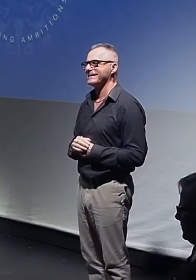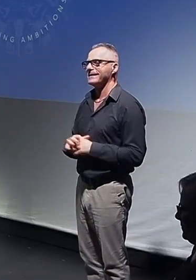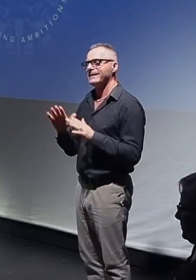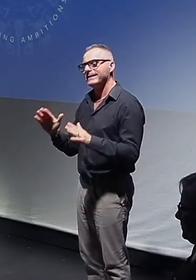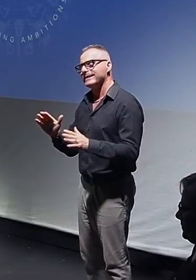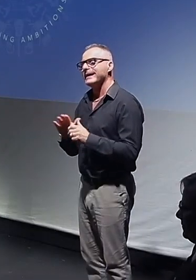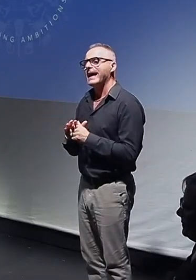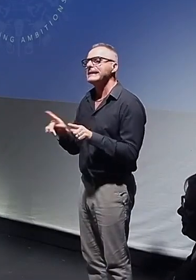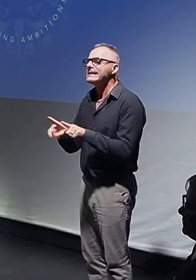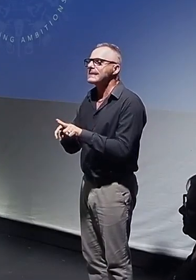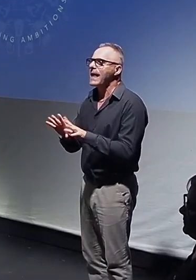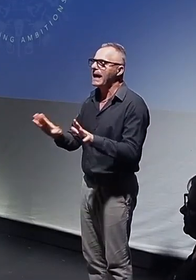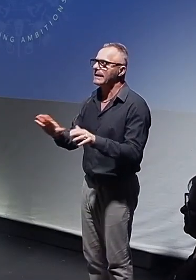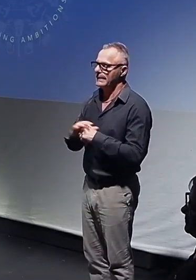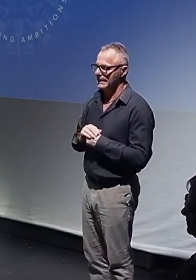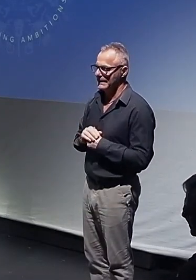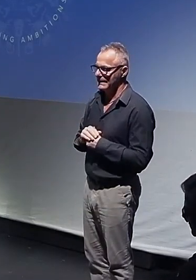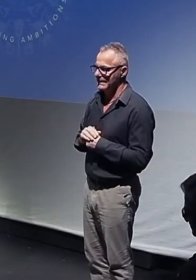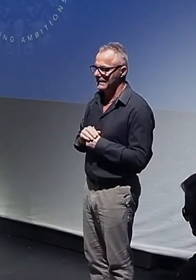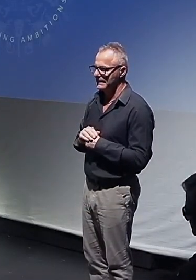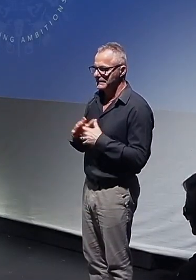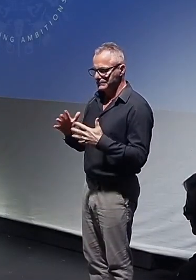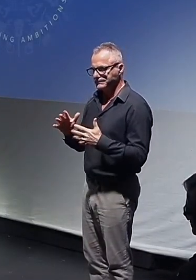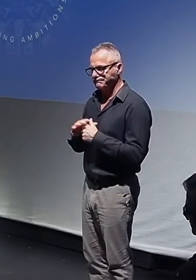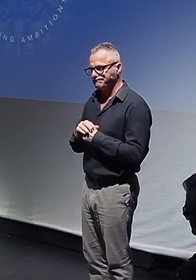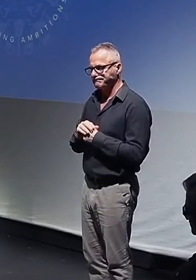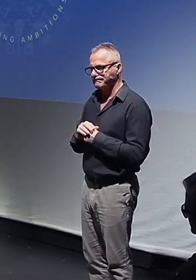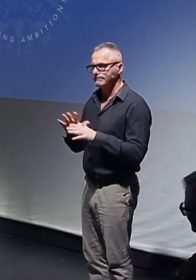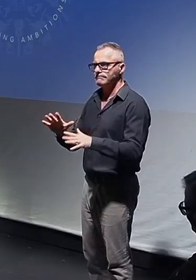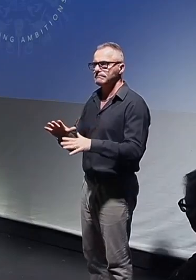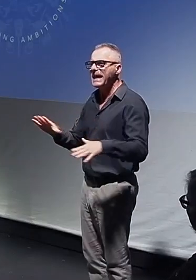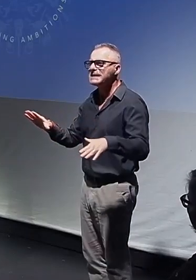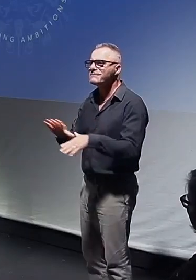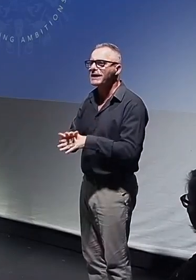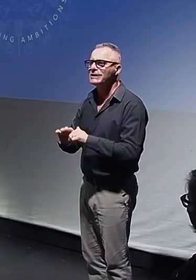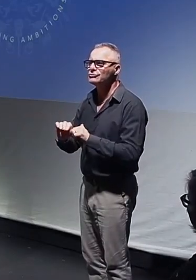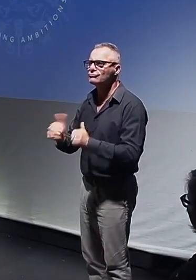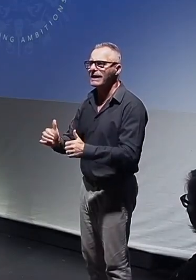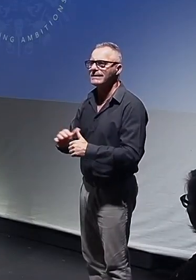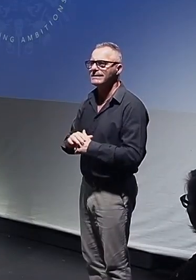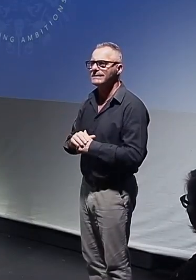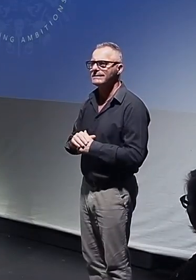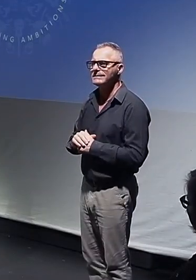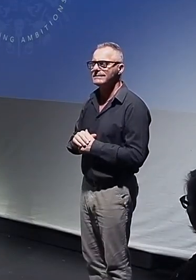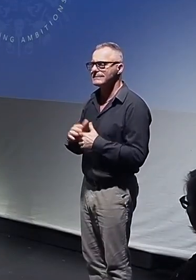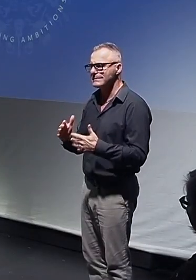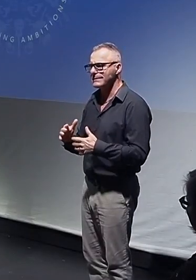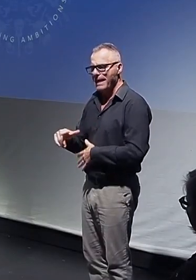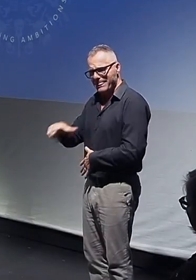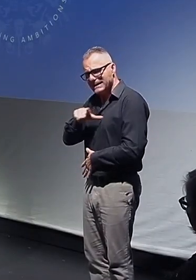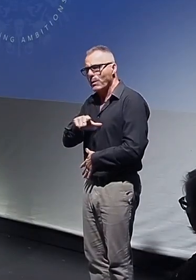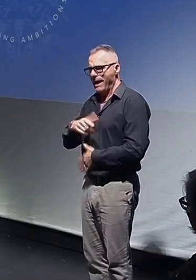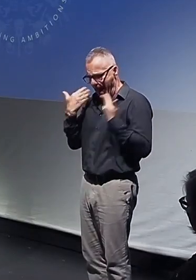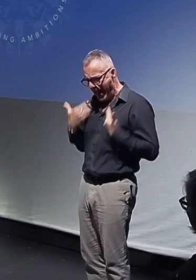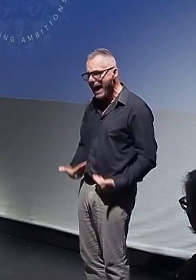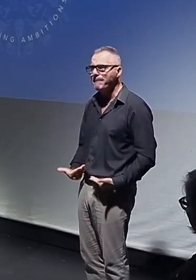And it's like, that spinning that and going like, this is fucking great. It's the making of me. It's the reason I am who I